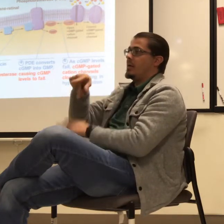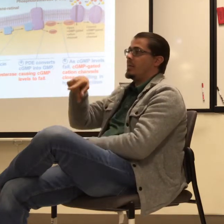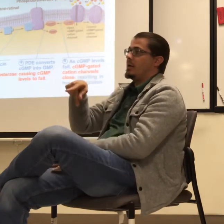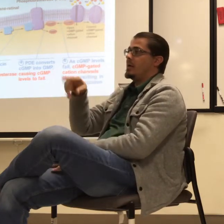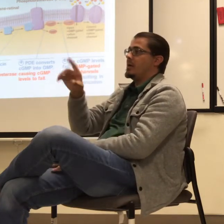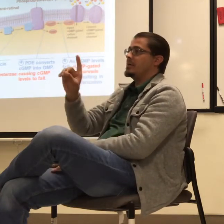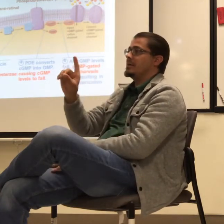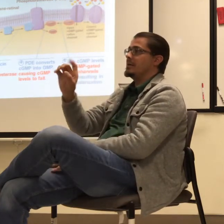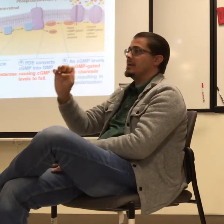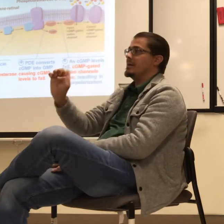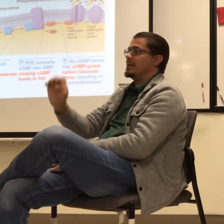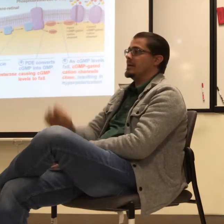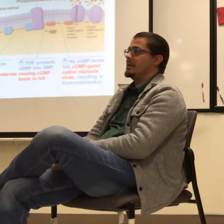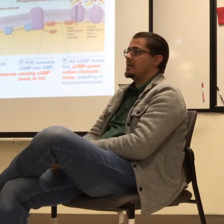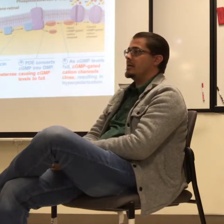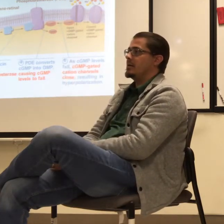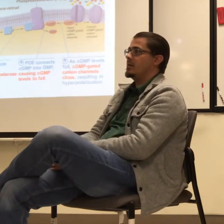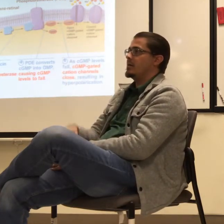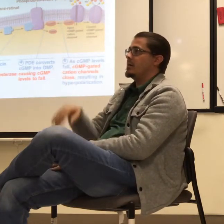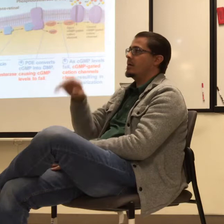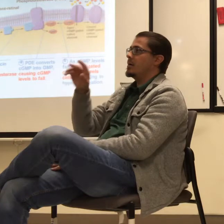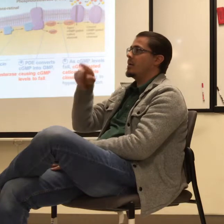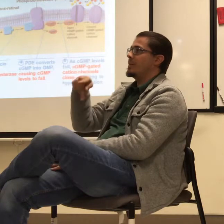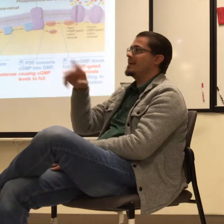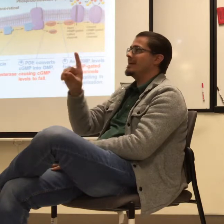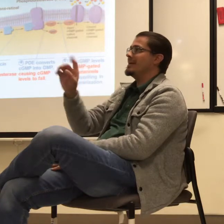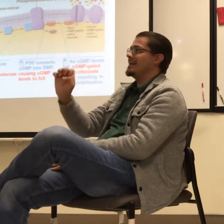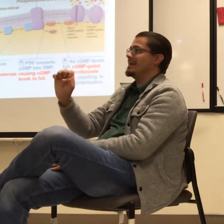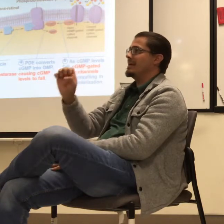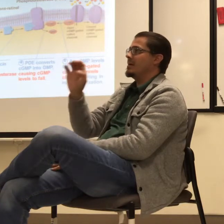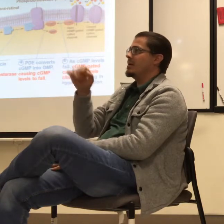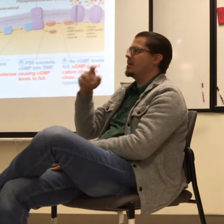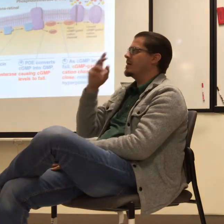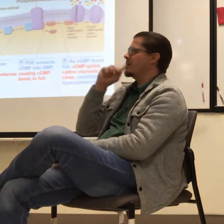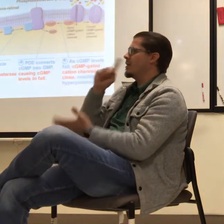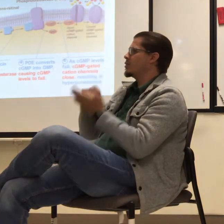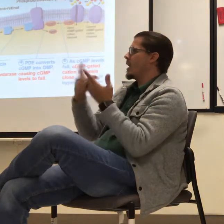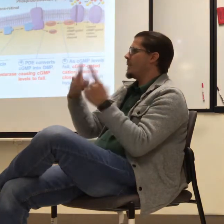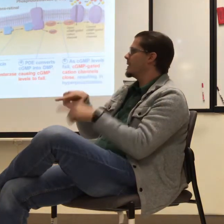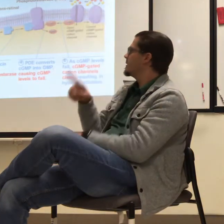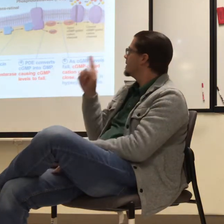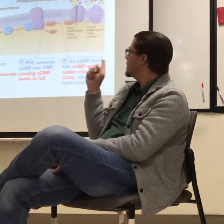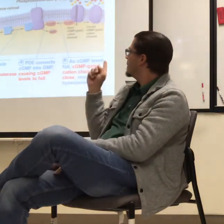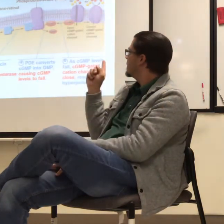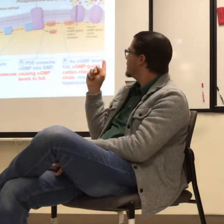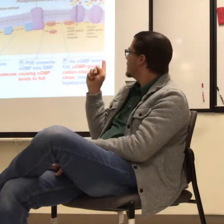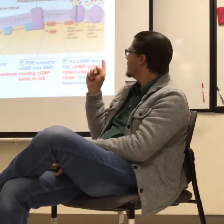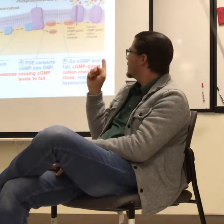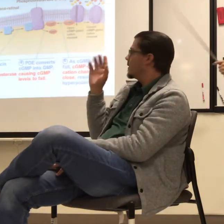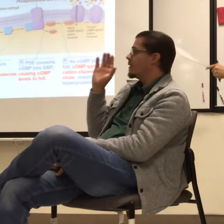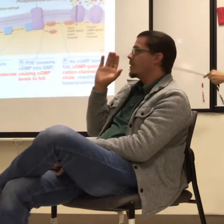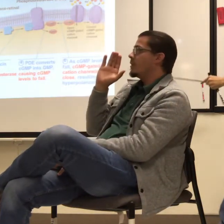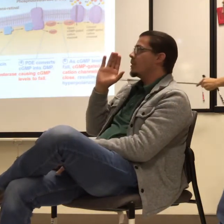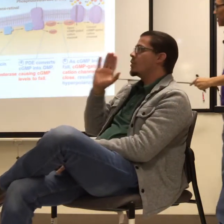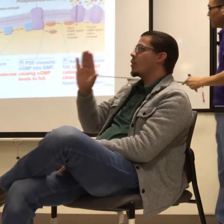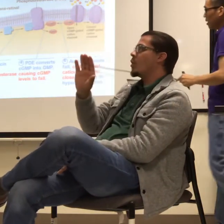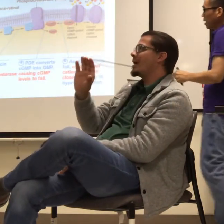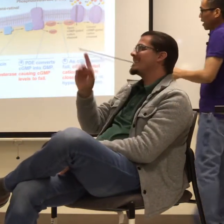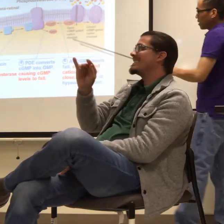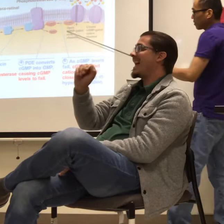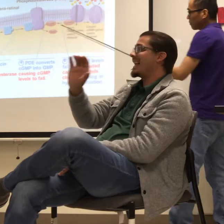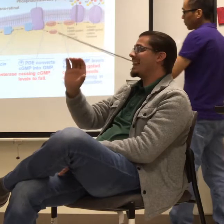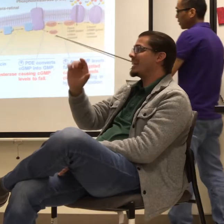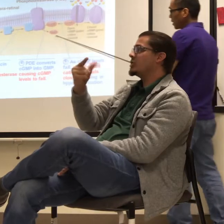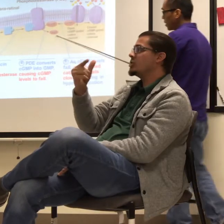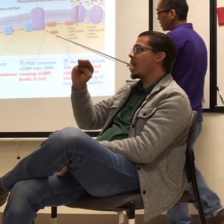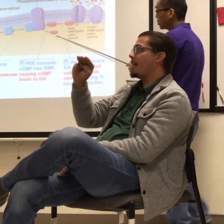PDE, a phosphodiesterase. And look what that does when it's active. It's going to take your cyclic GMP